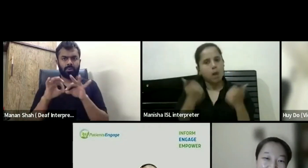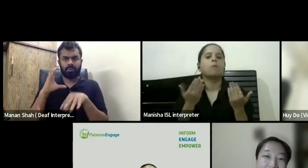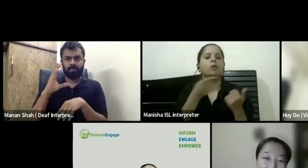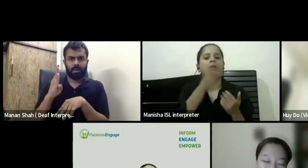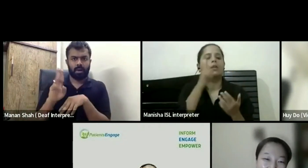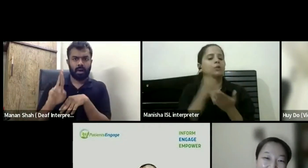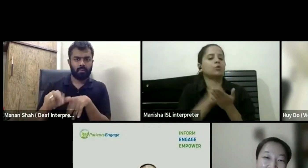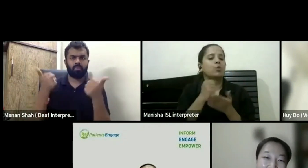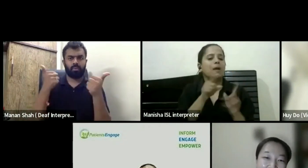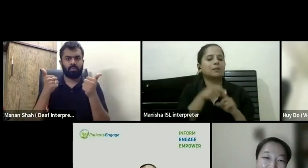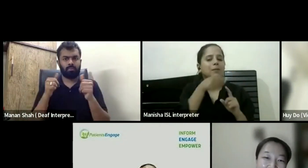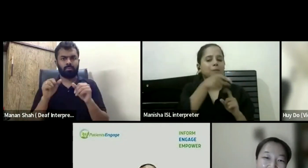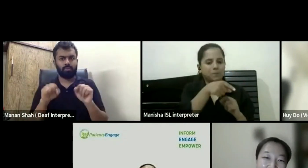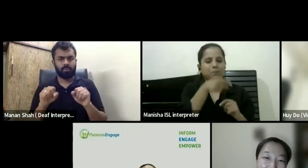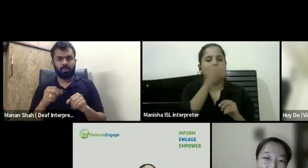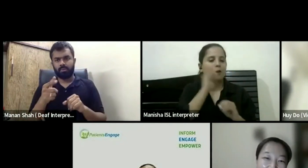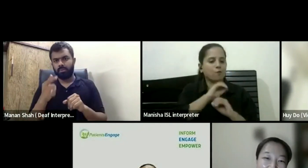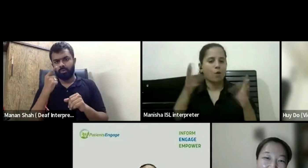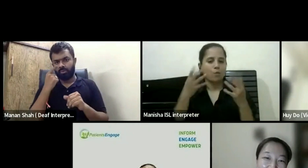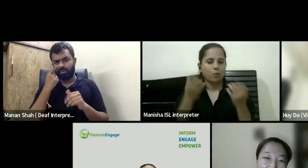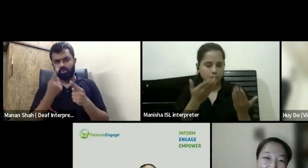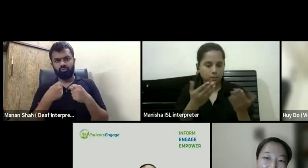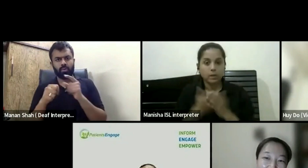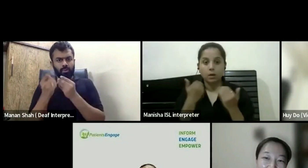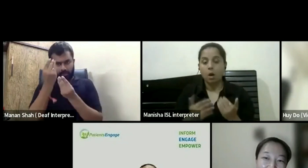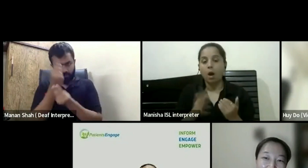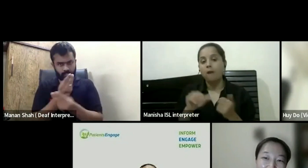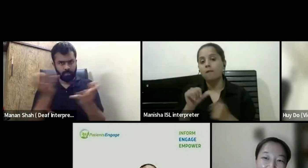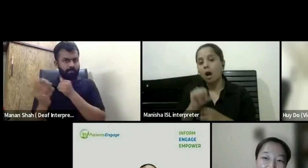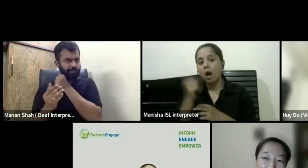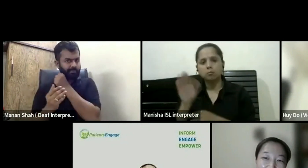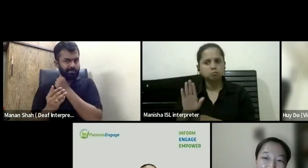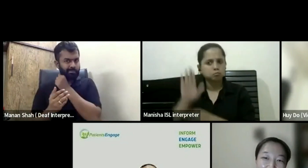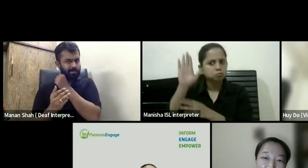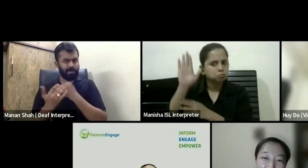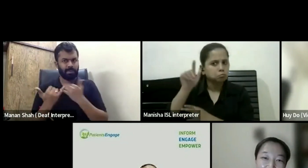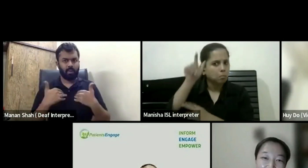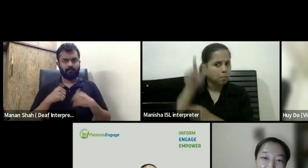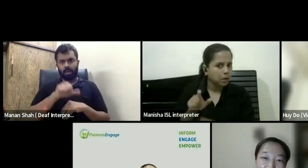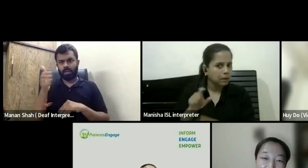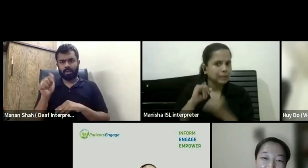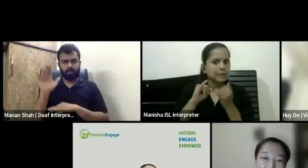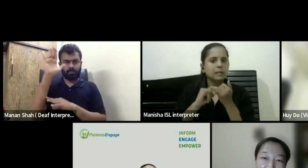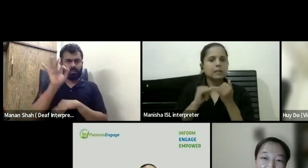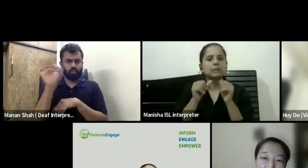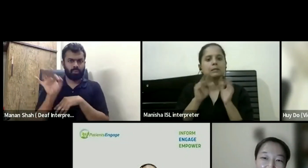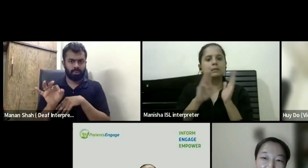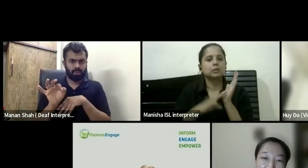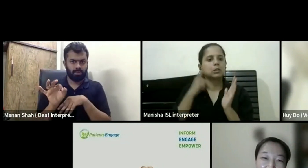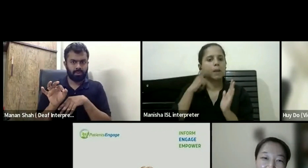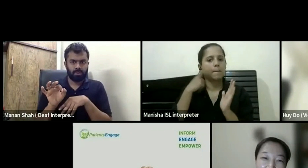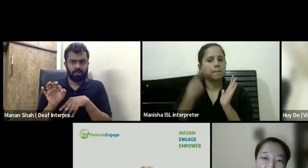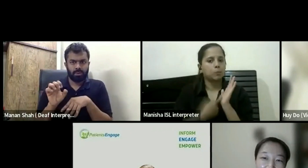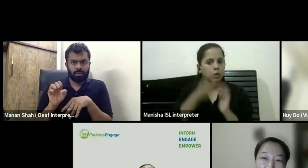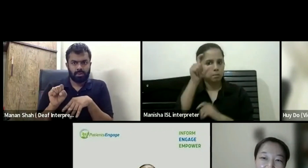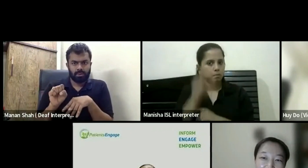inform Dr. Bharati. So now we have another hand raise from Samir Sethi. Samir, would you like